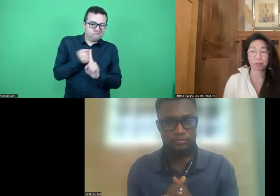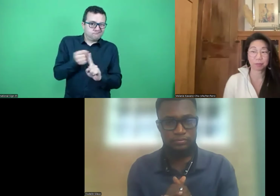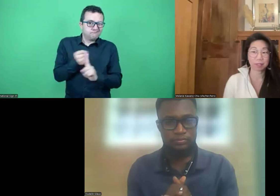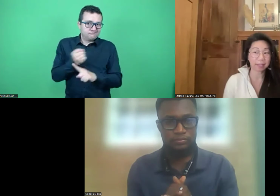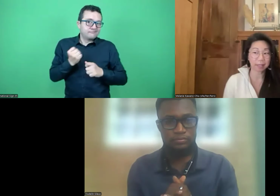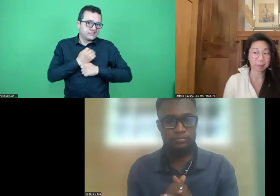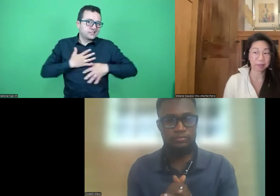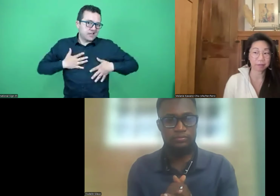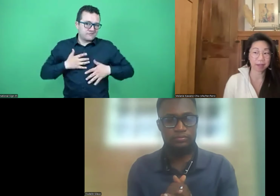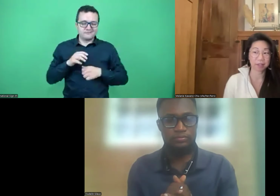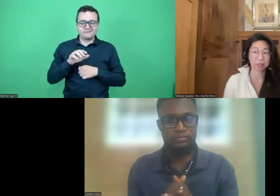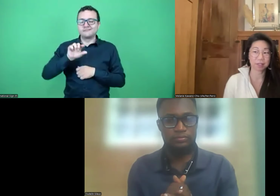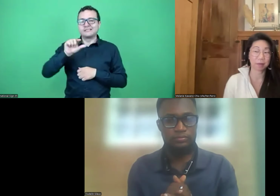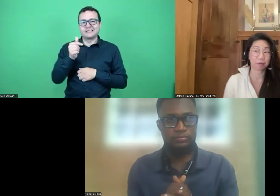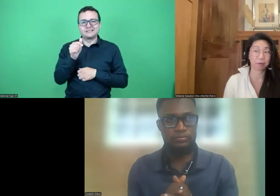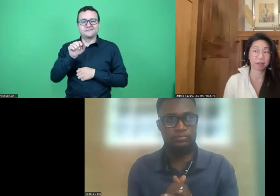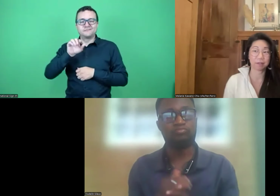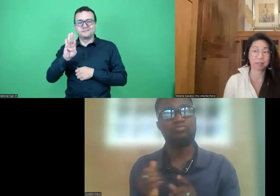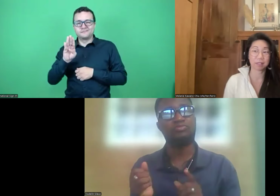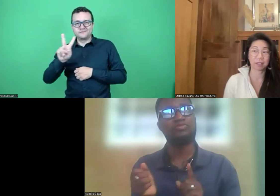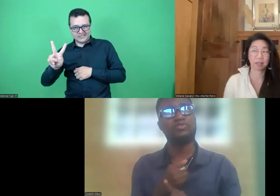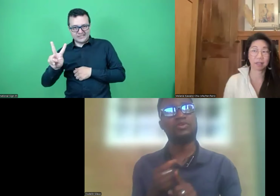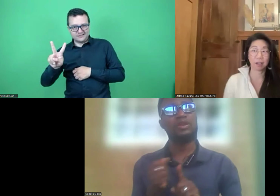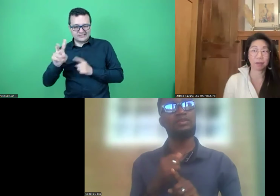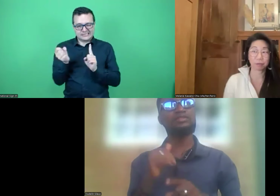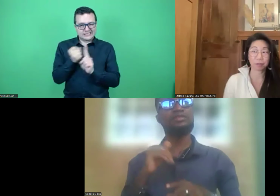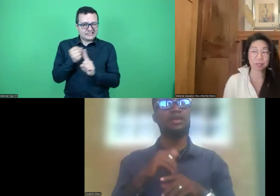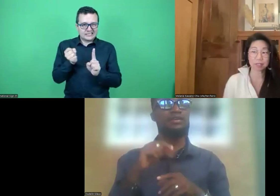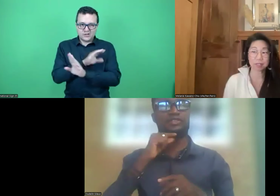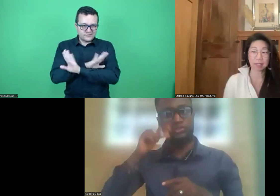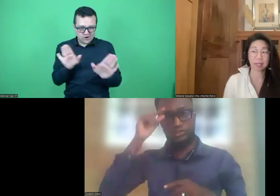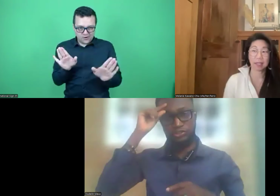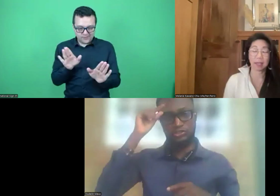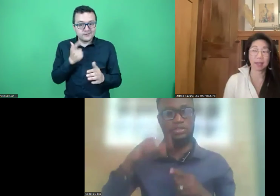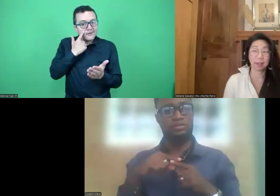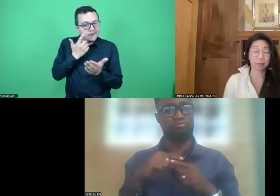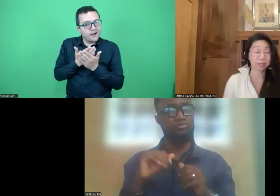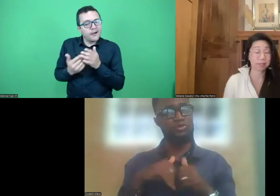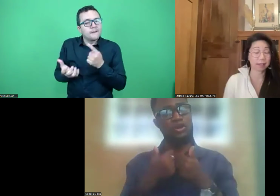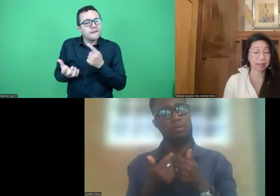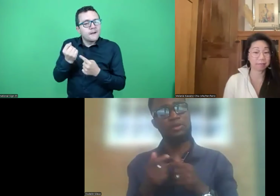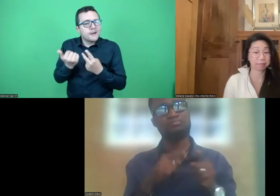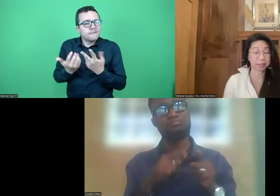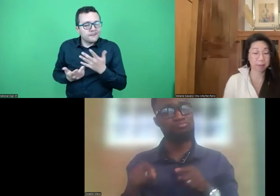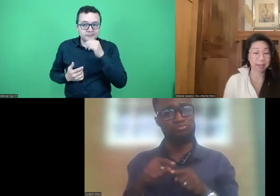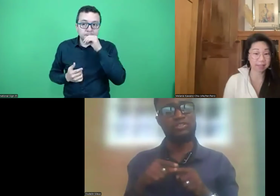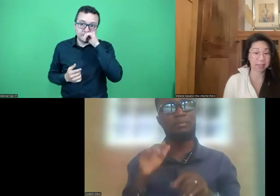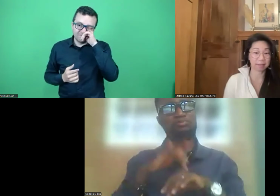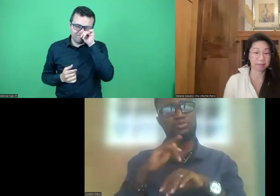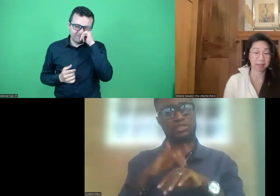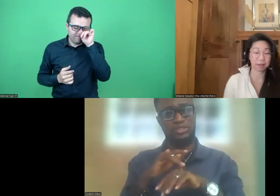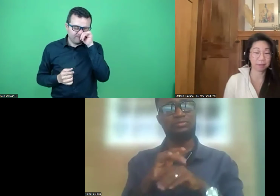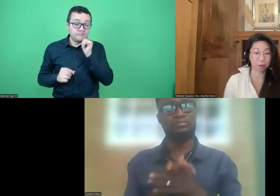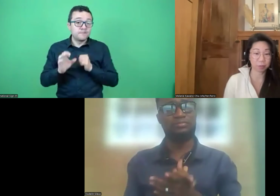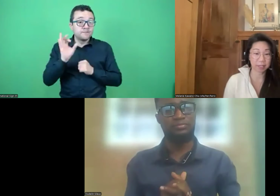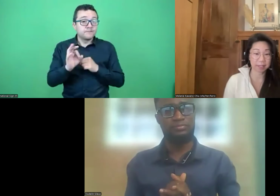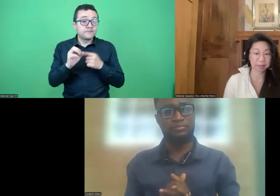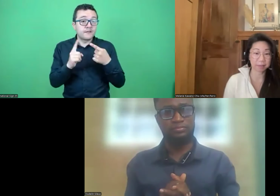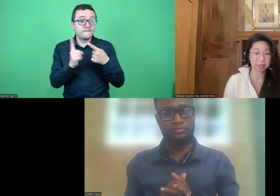were 3 enabling factors that were found. First, it was the capacity